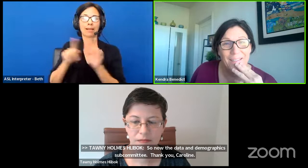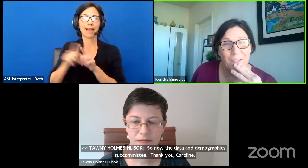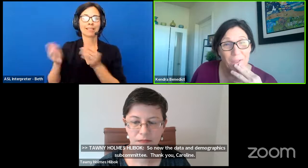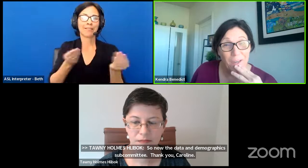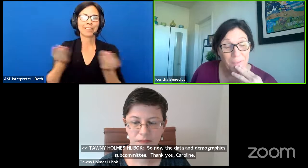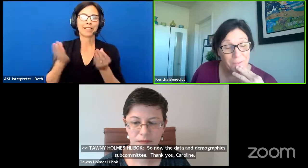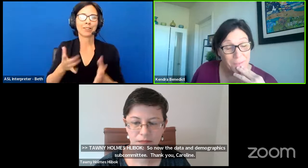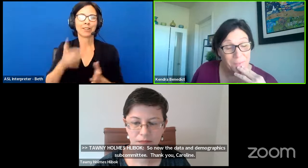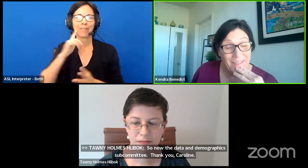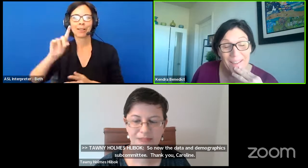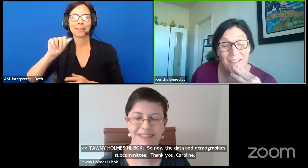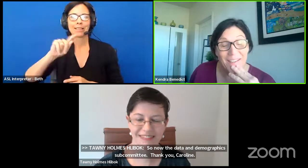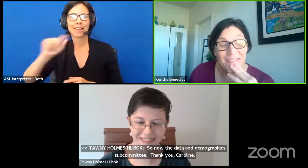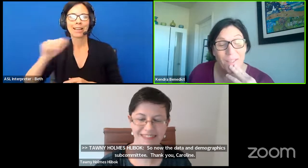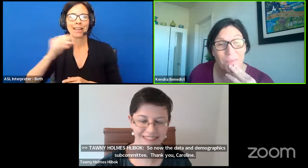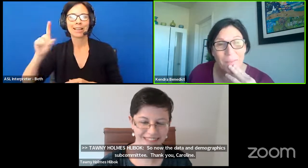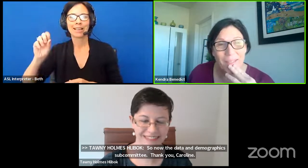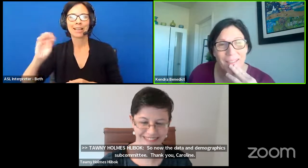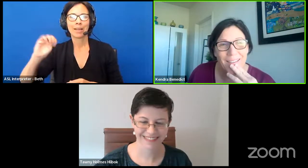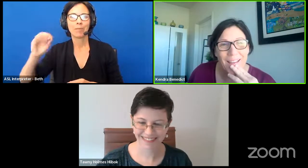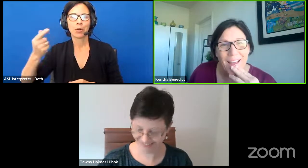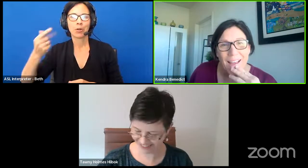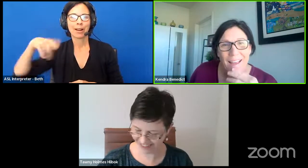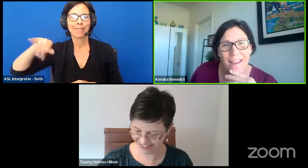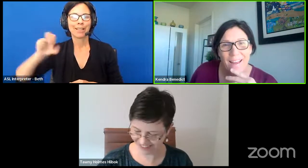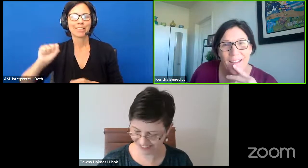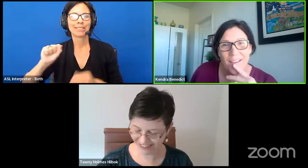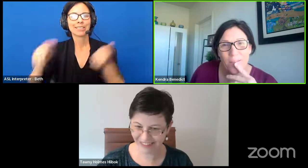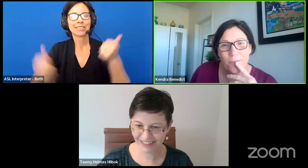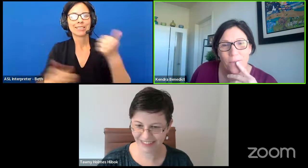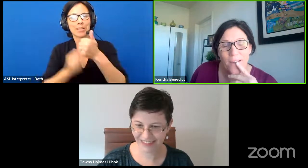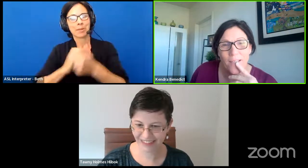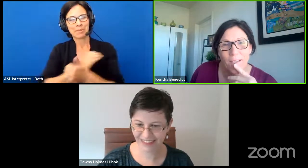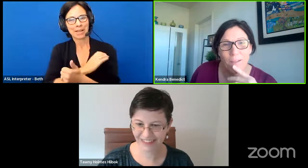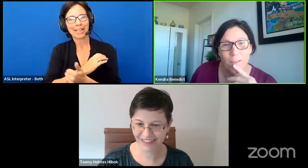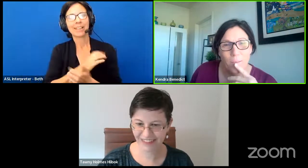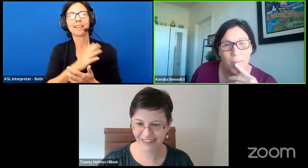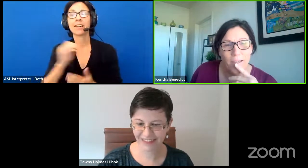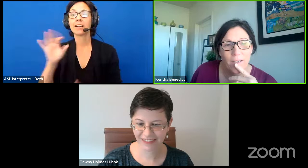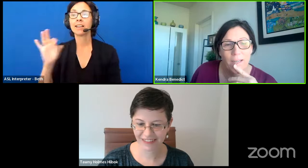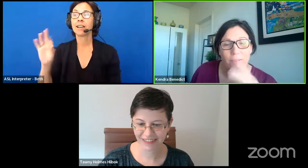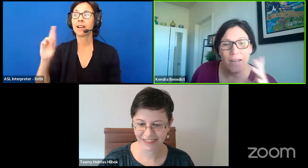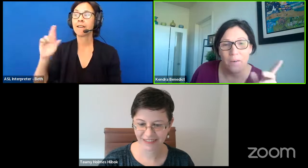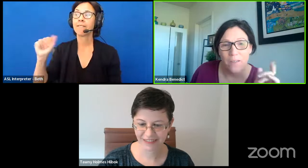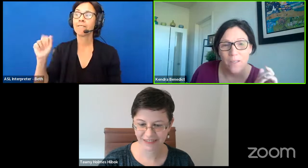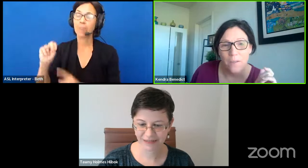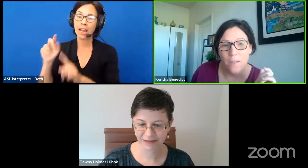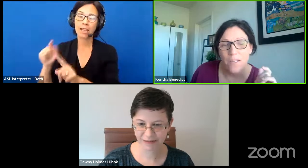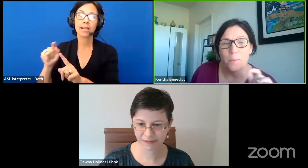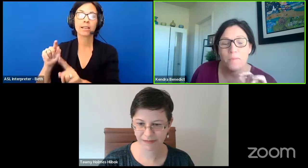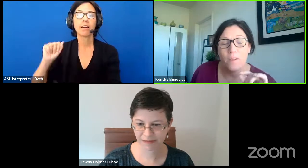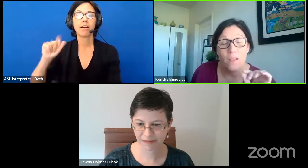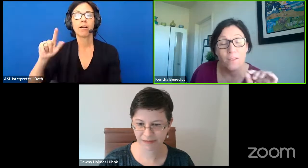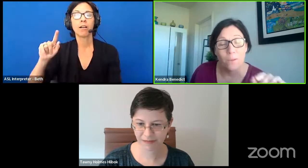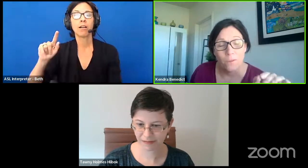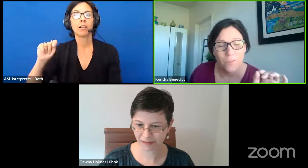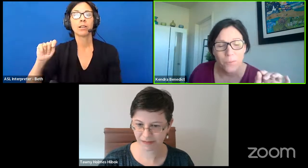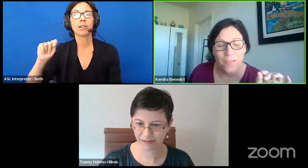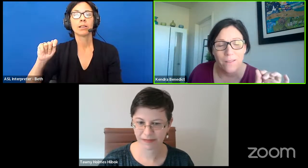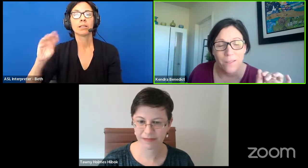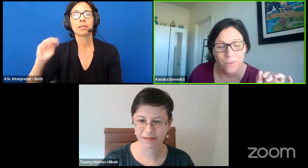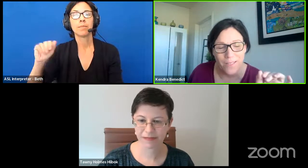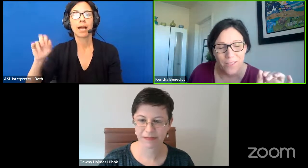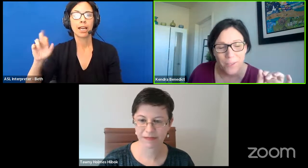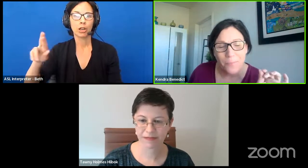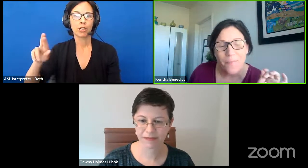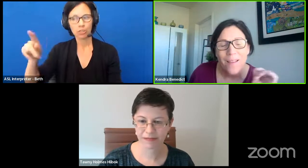data and demographics subcommittee. And Fran Altemeyer, as of an hour ago, has been voluntold to